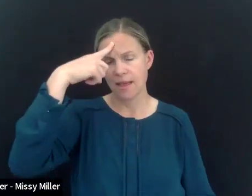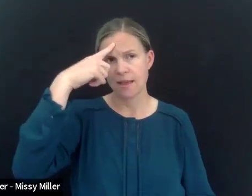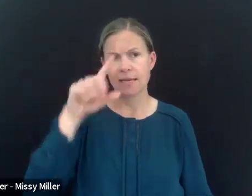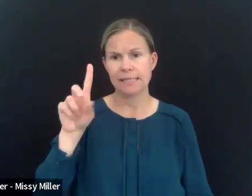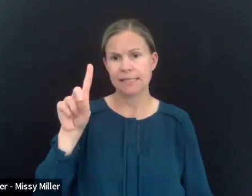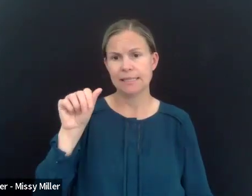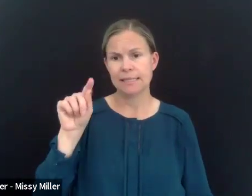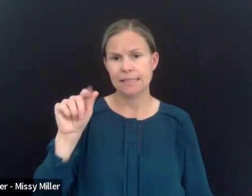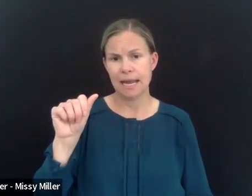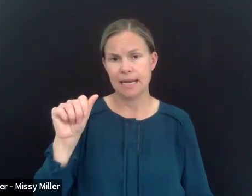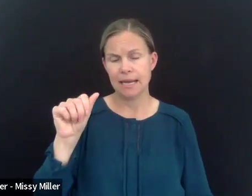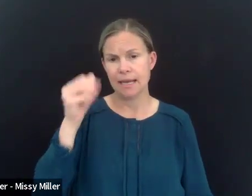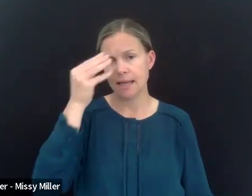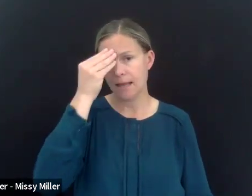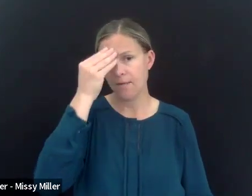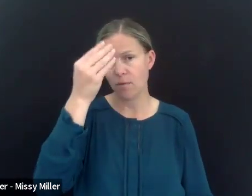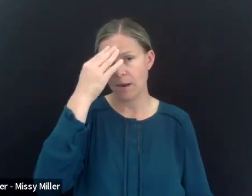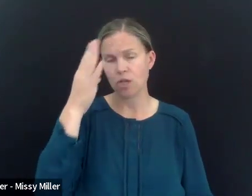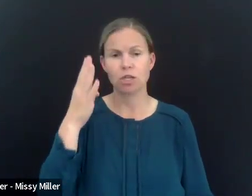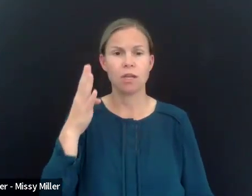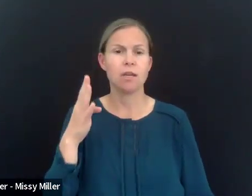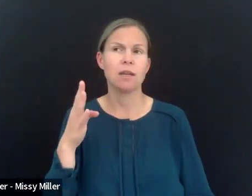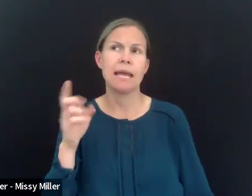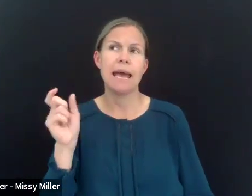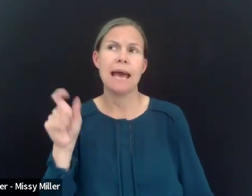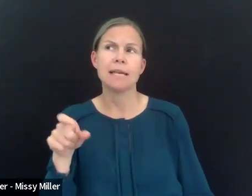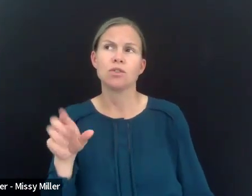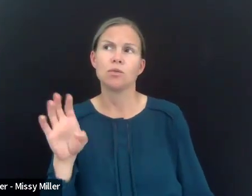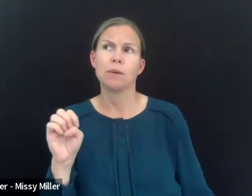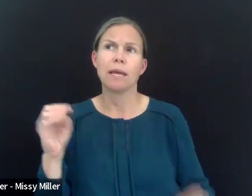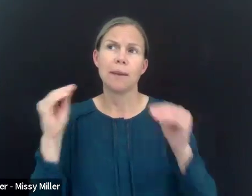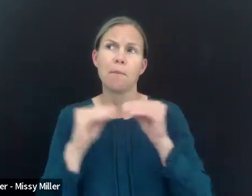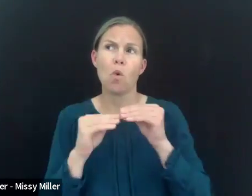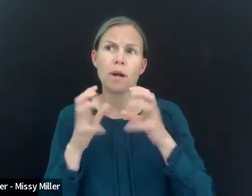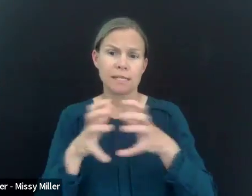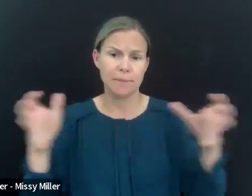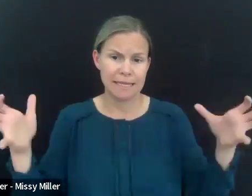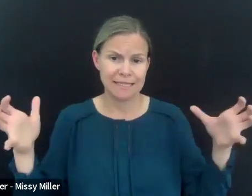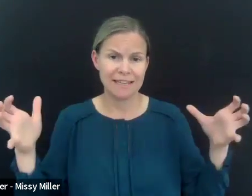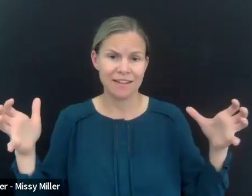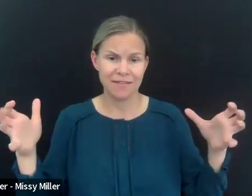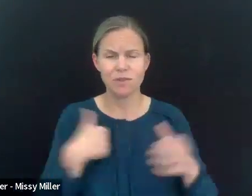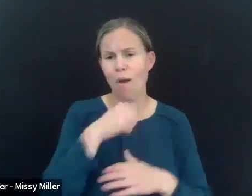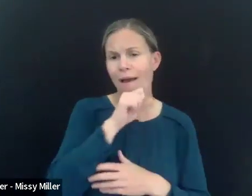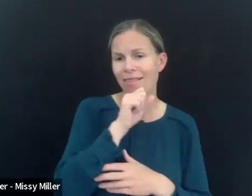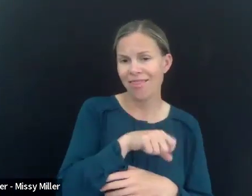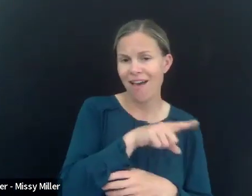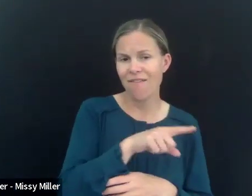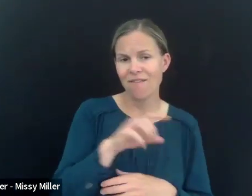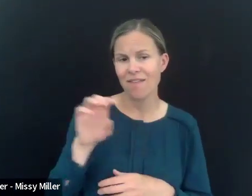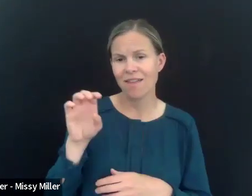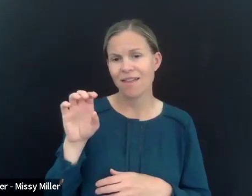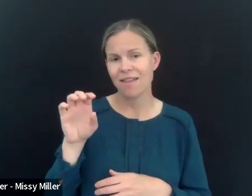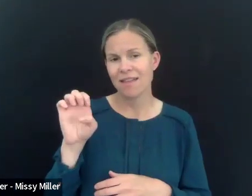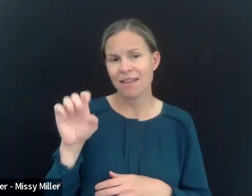and information is going to need to be more expansive. So I do love what Elephant Circle